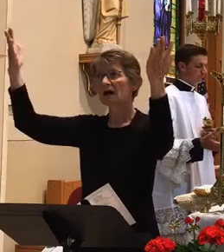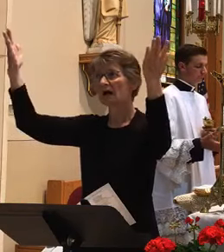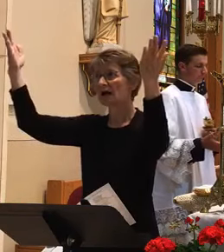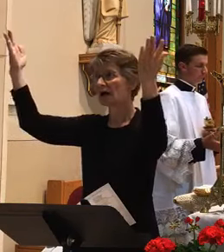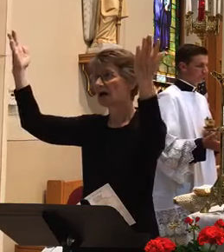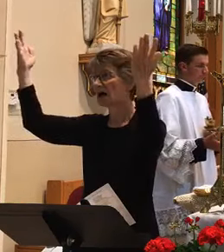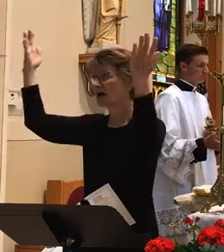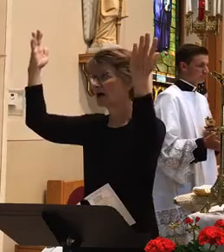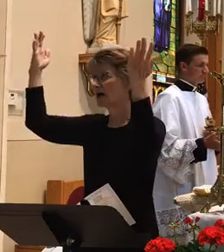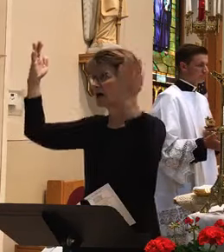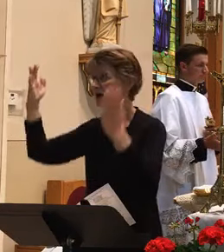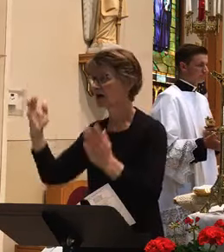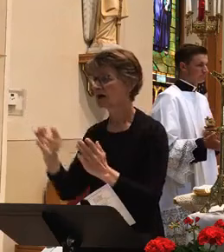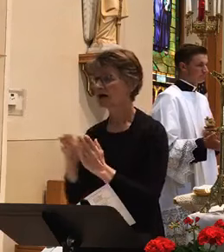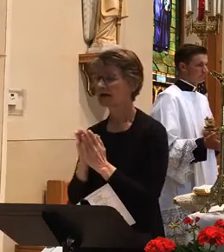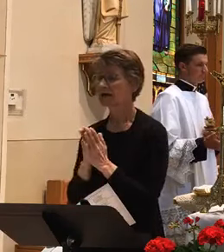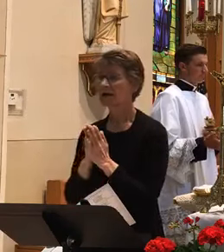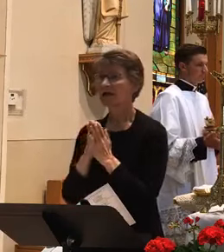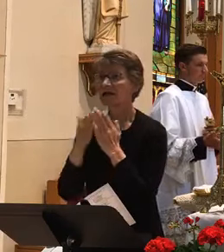Alleluia.